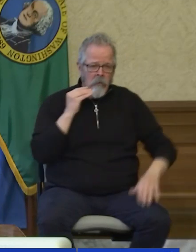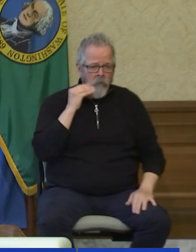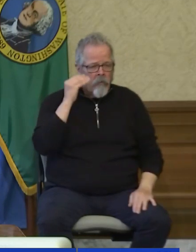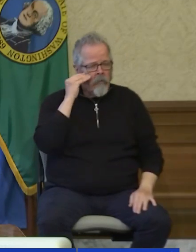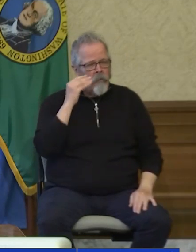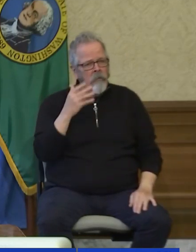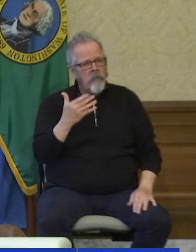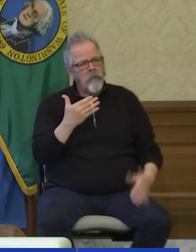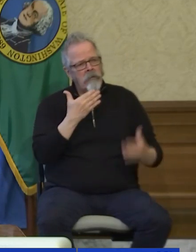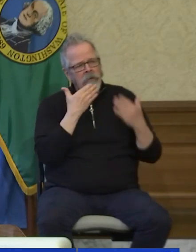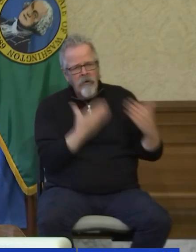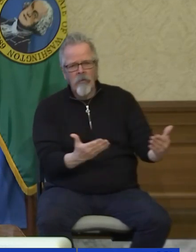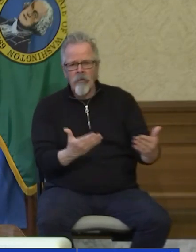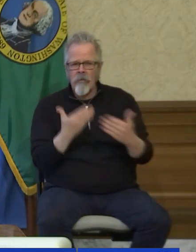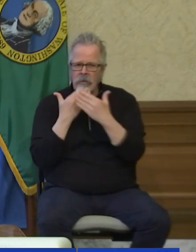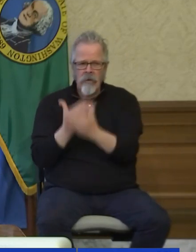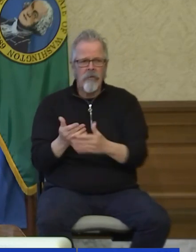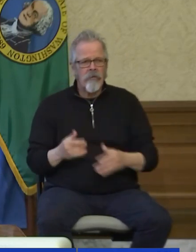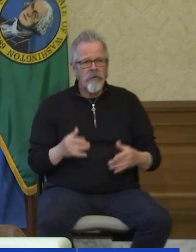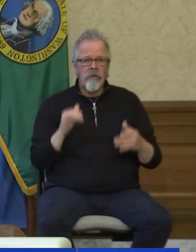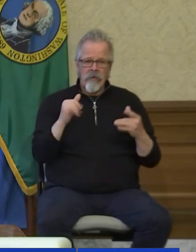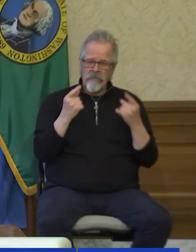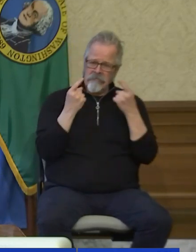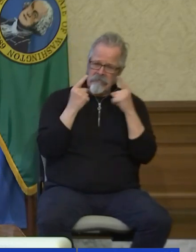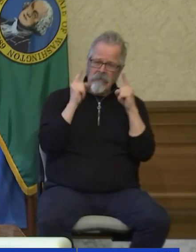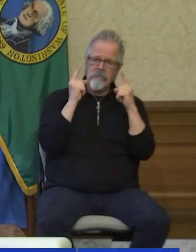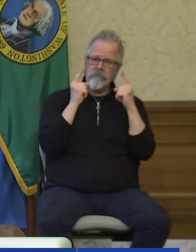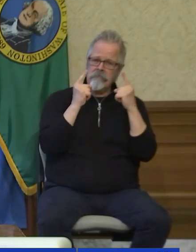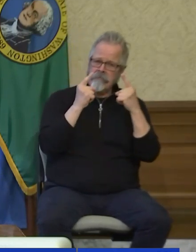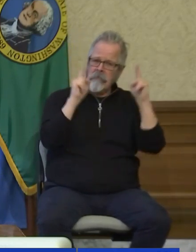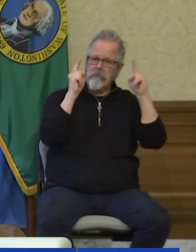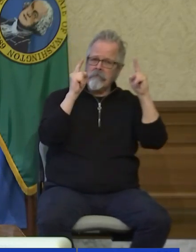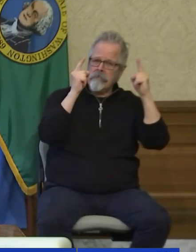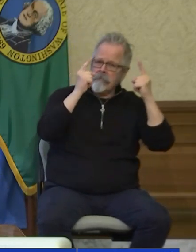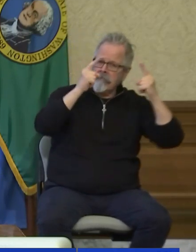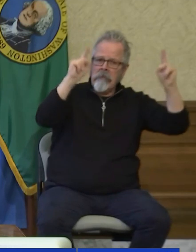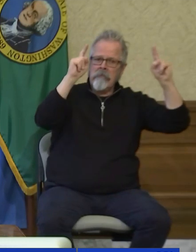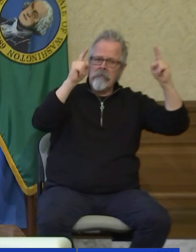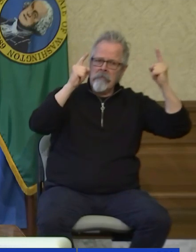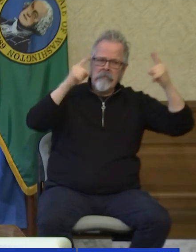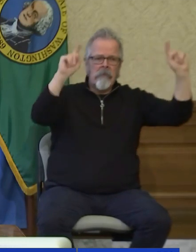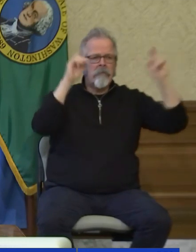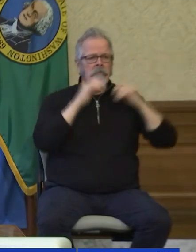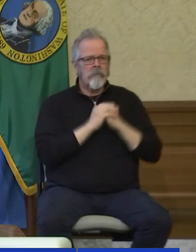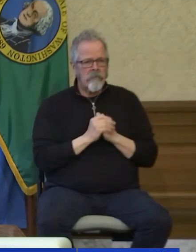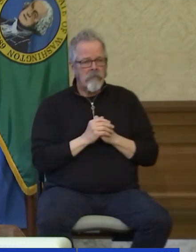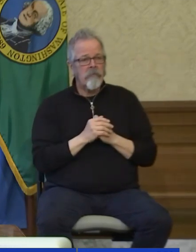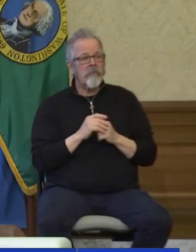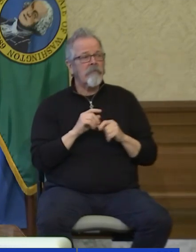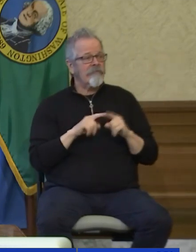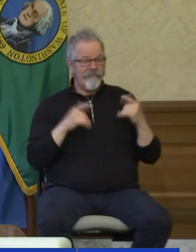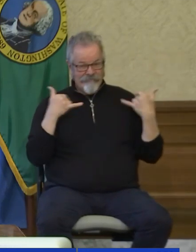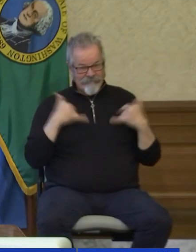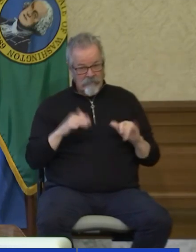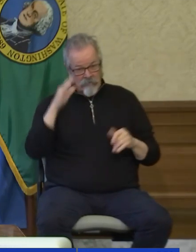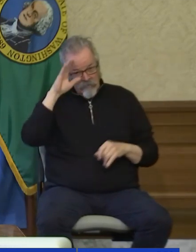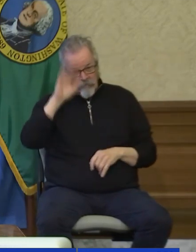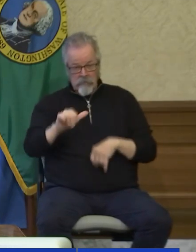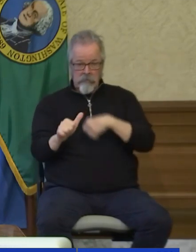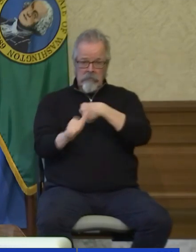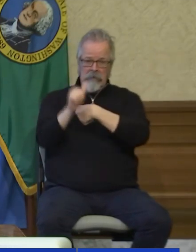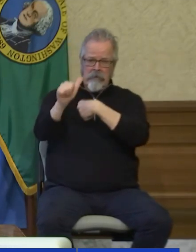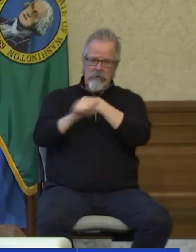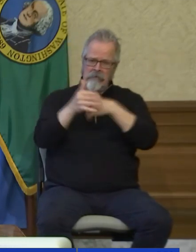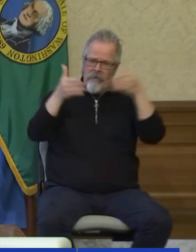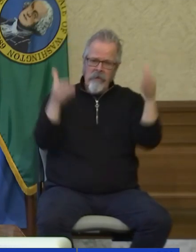and we cannot be lulled into some sense of relief or thinking that we're out of the woods.